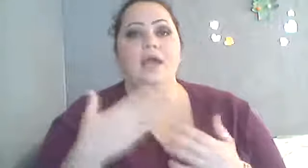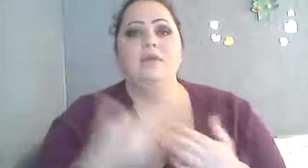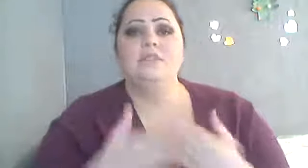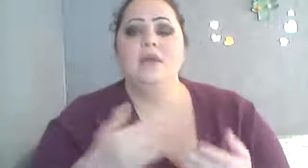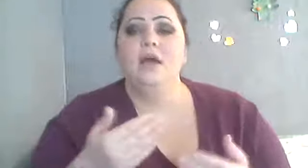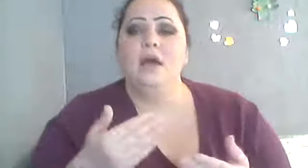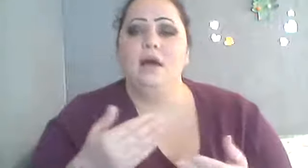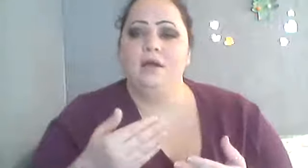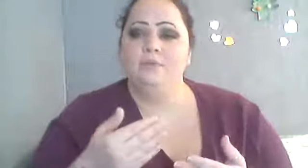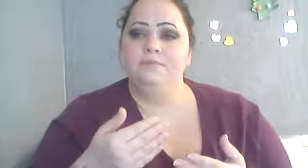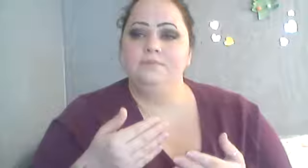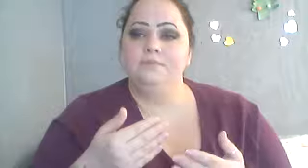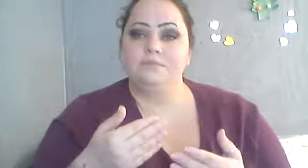Anyways,